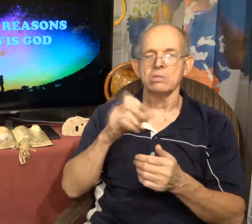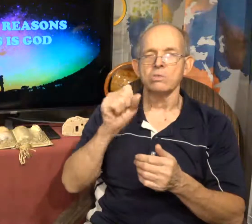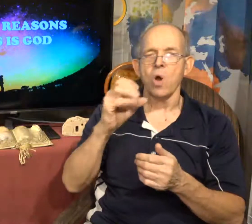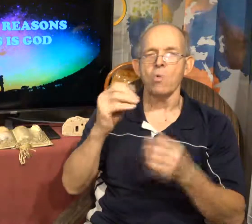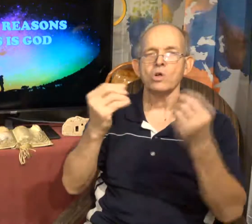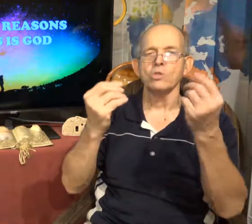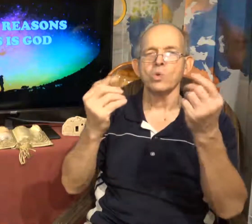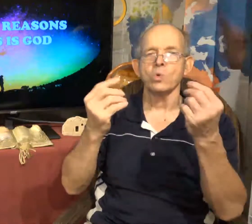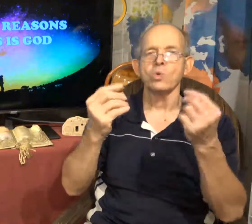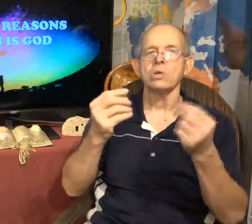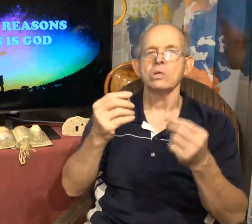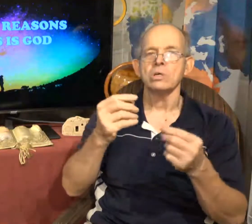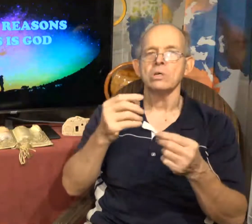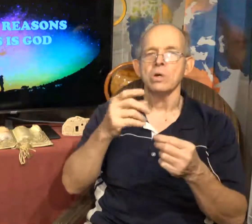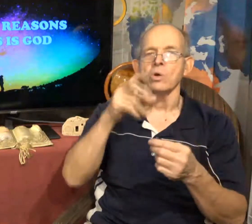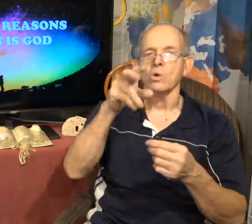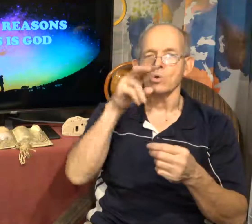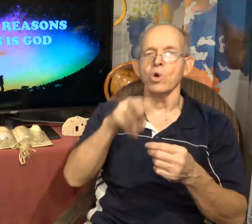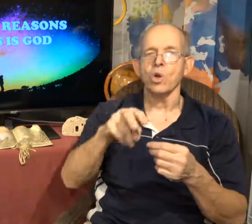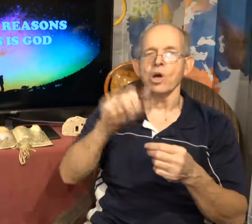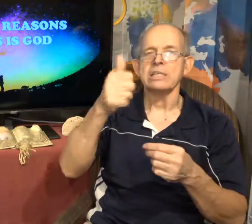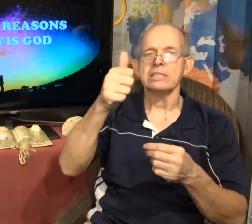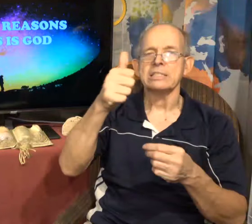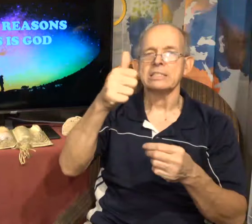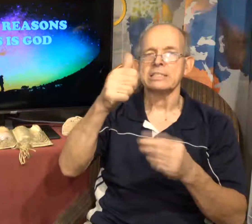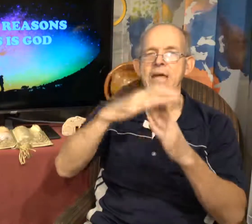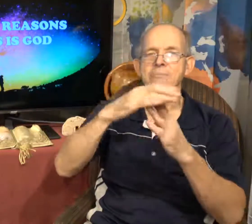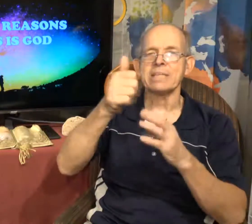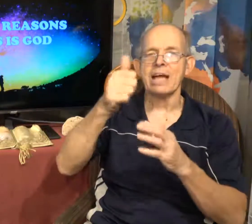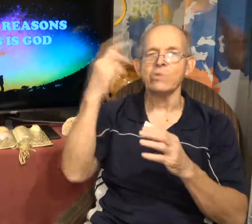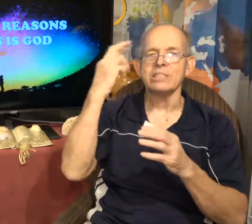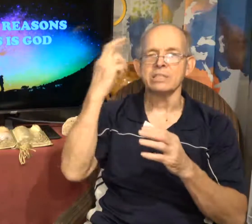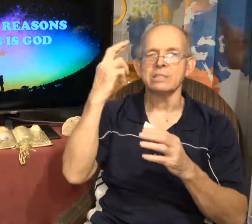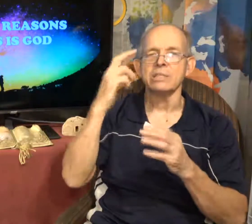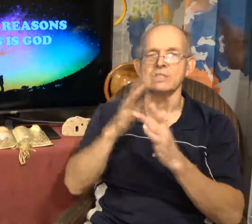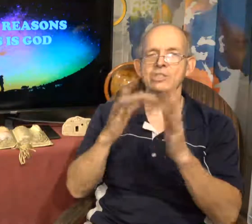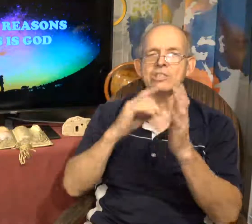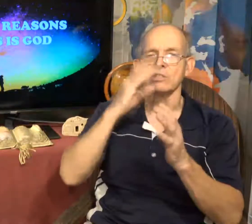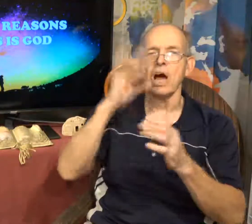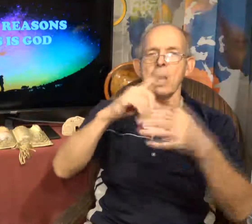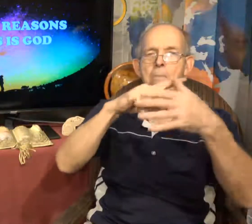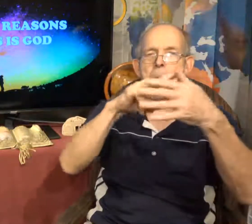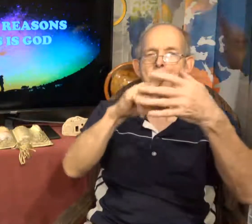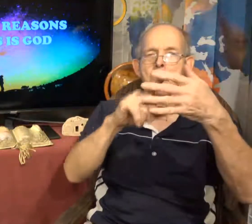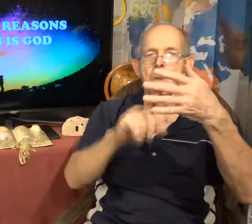So what do? You look, top 10 reasons Jesus got